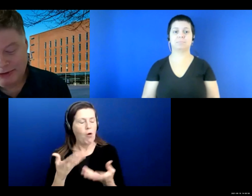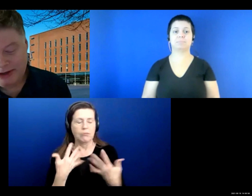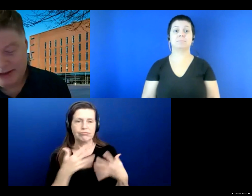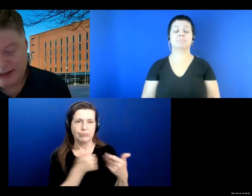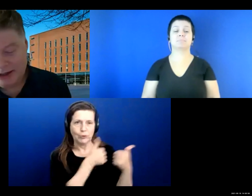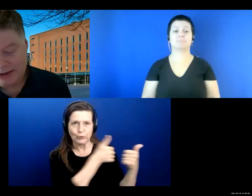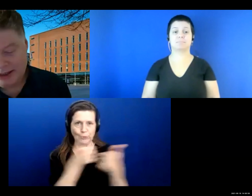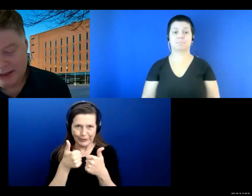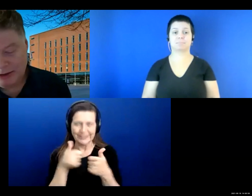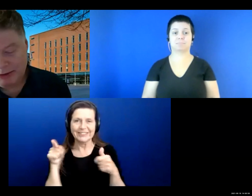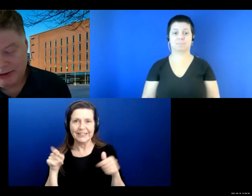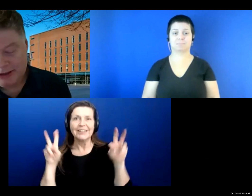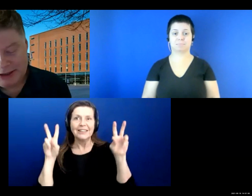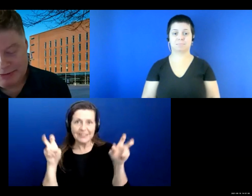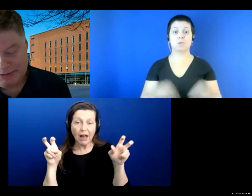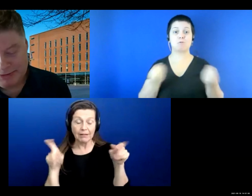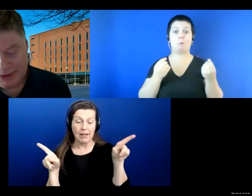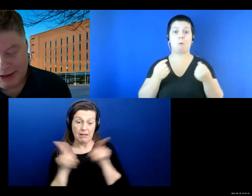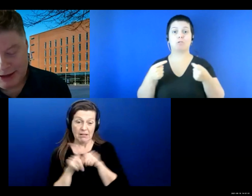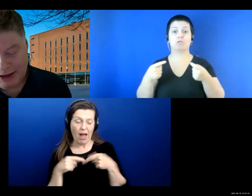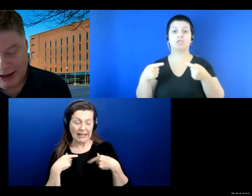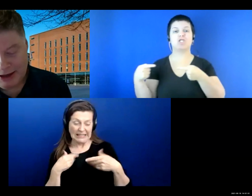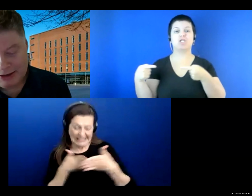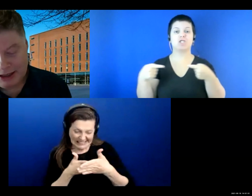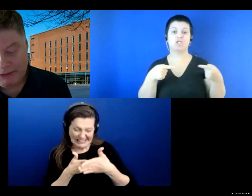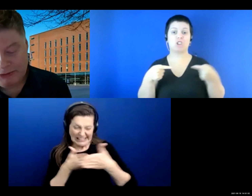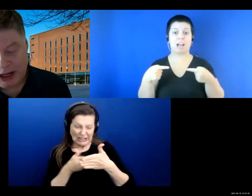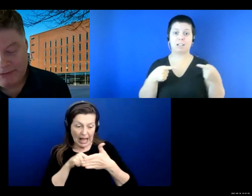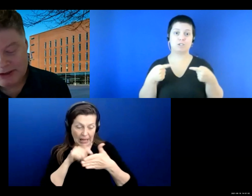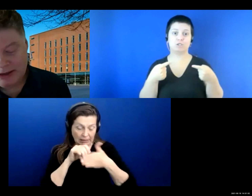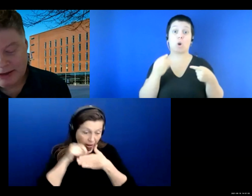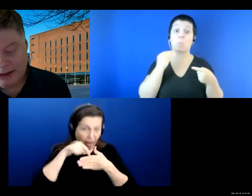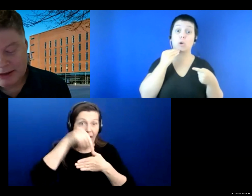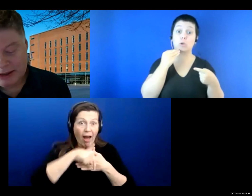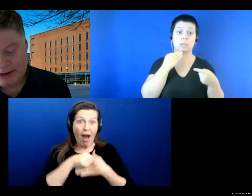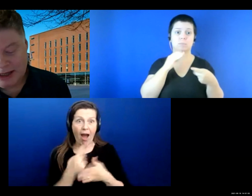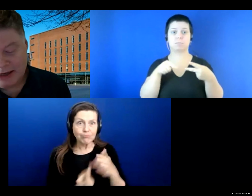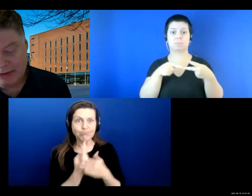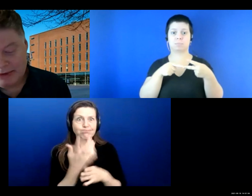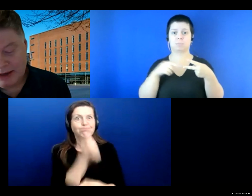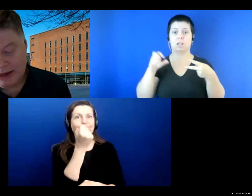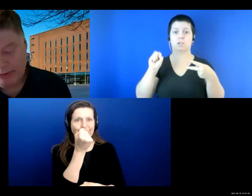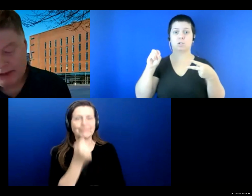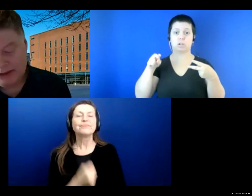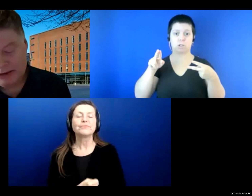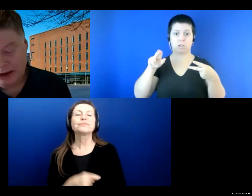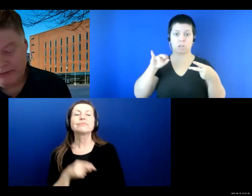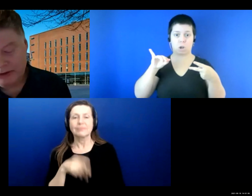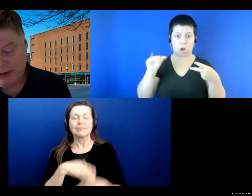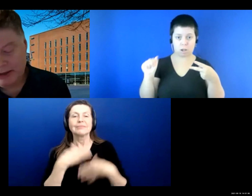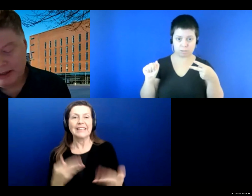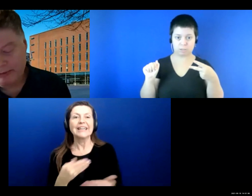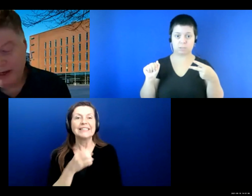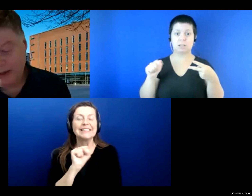title is Within the Challenge Lays the Opportunity. Thereafter we have Sanja Tarczay, president